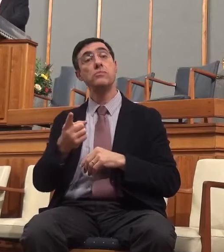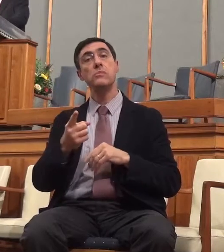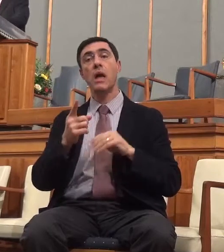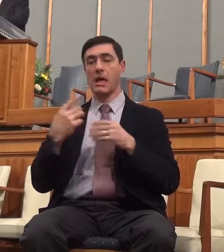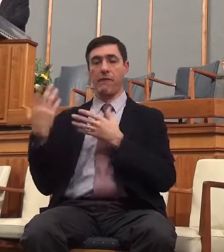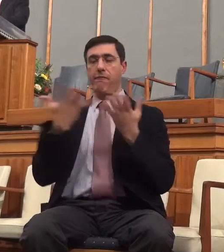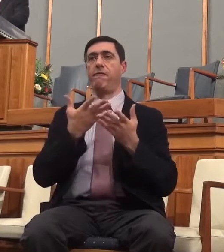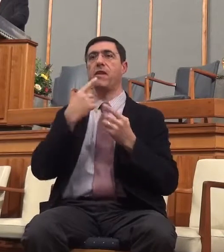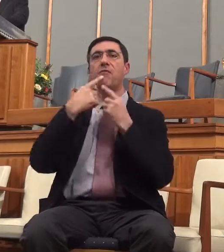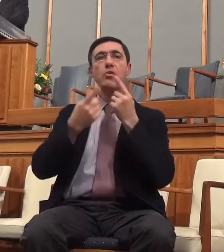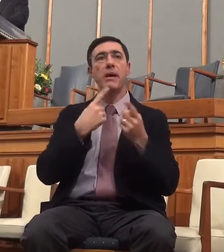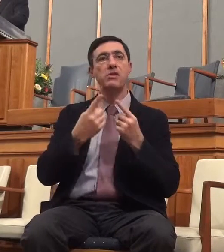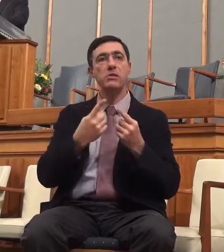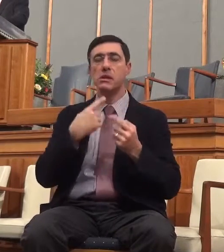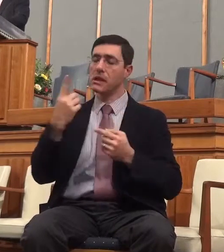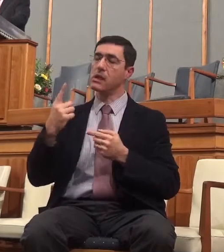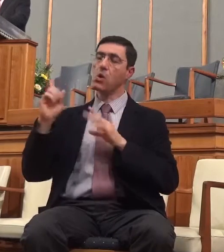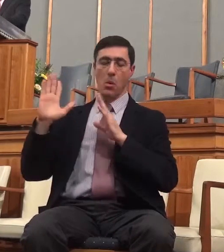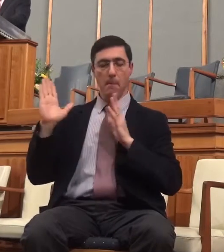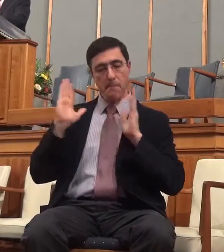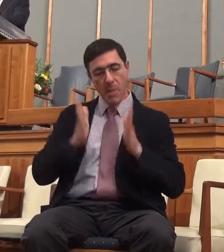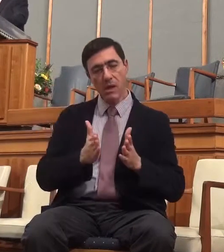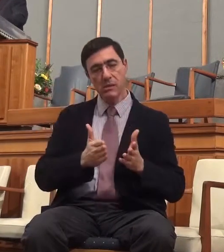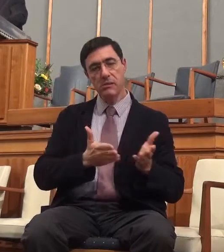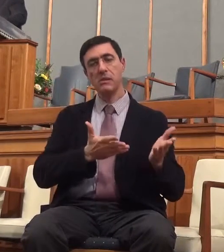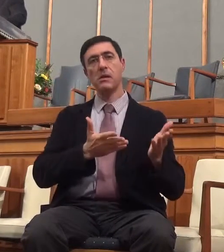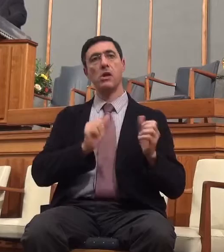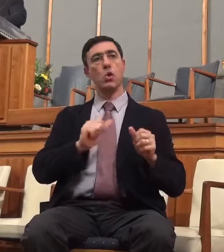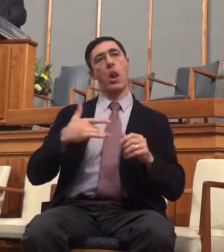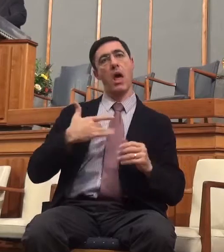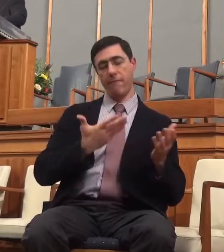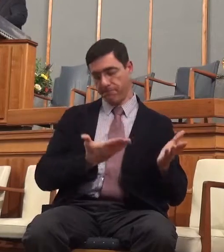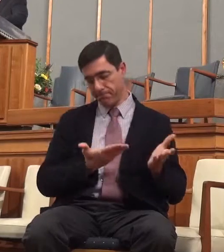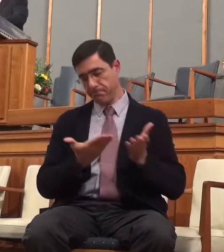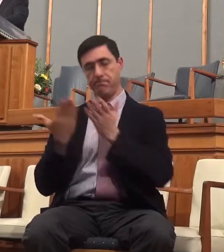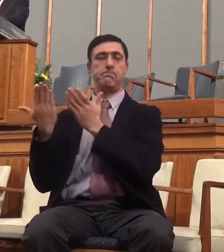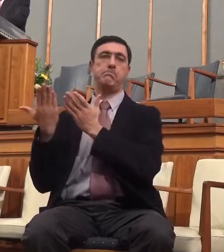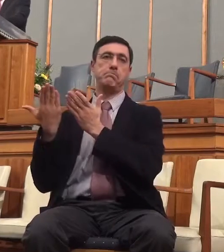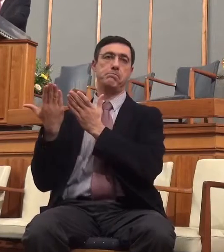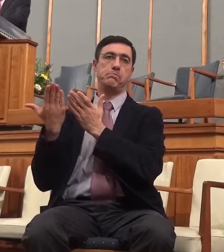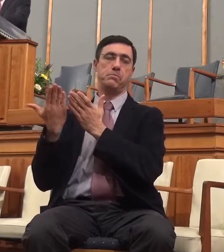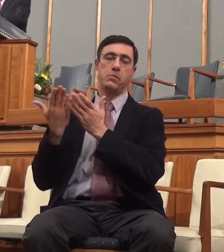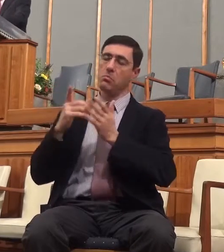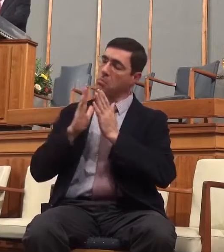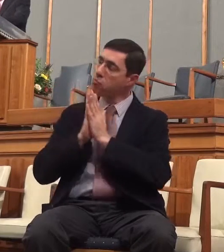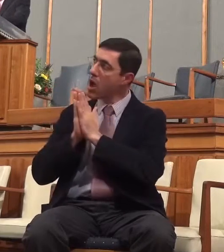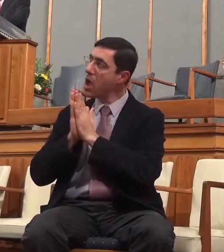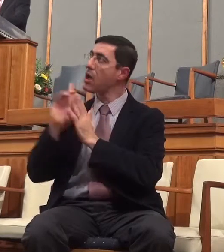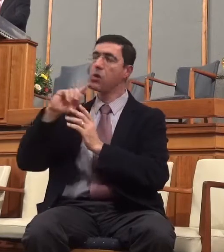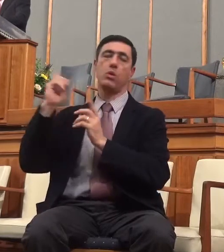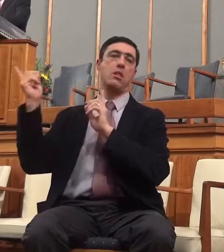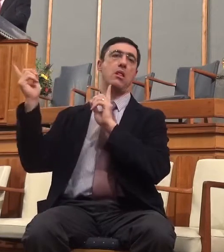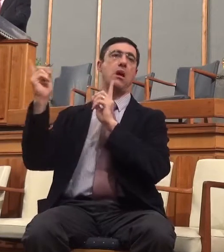changed. And you walk with him and know him, and he hears your prayers and answers them, and he begins the